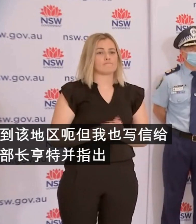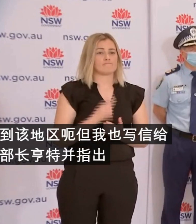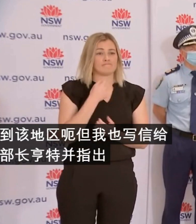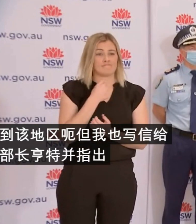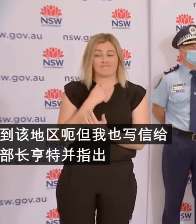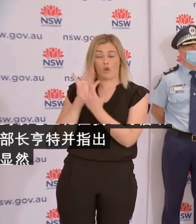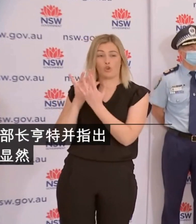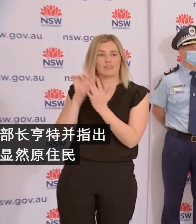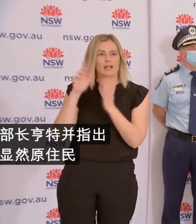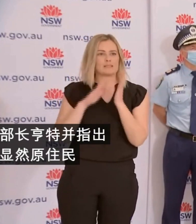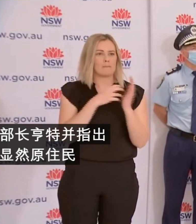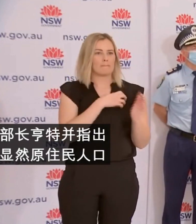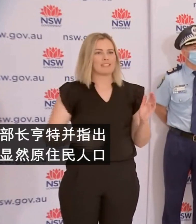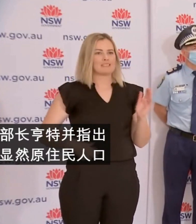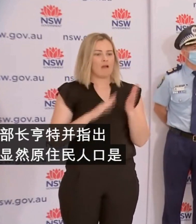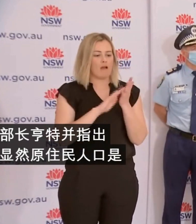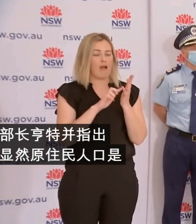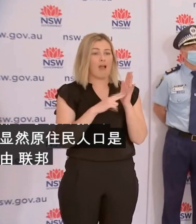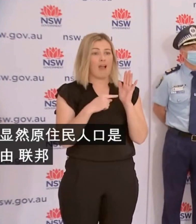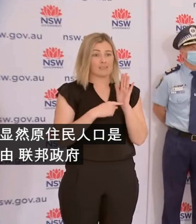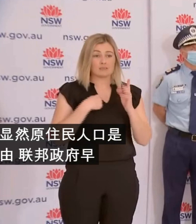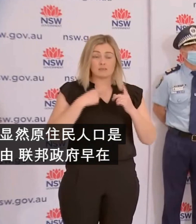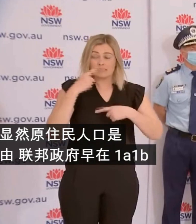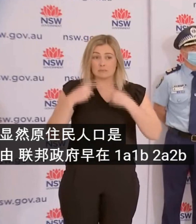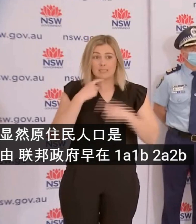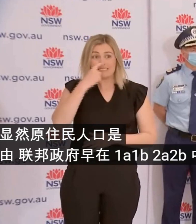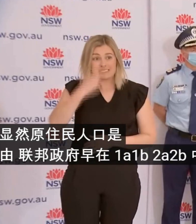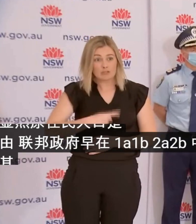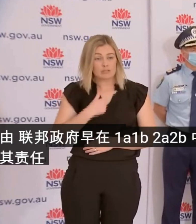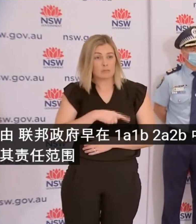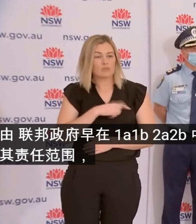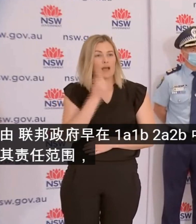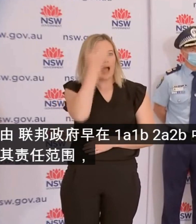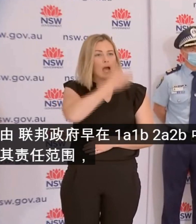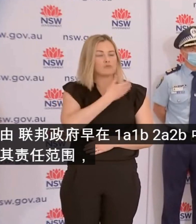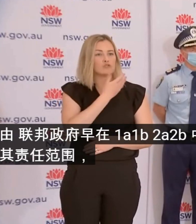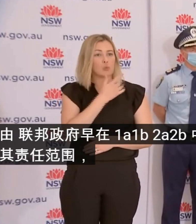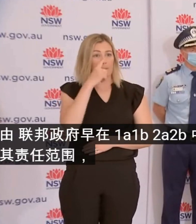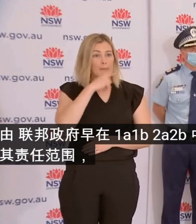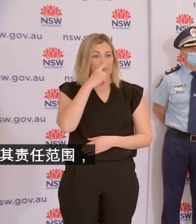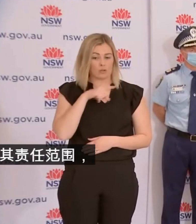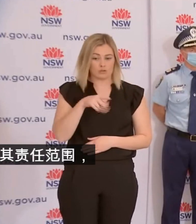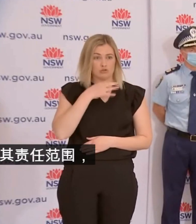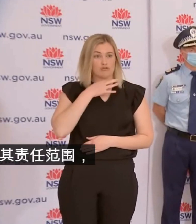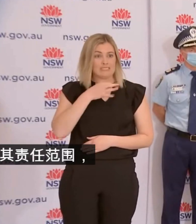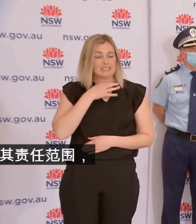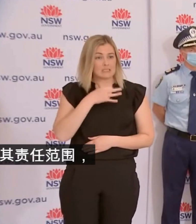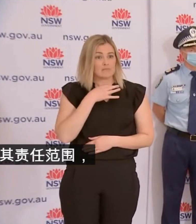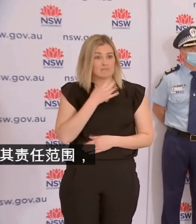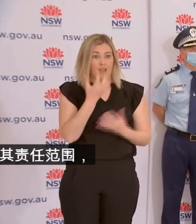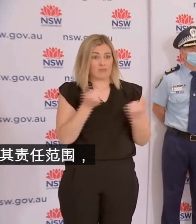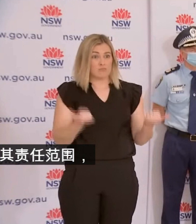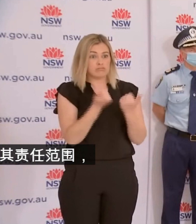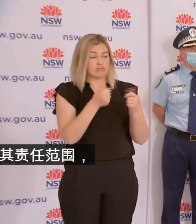out that obviously the Aboriginal population was identified by the federal government as its area of responsibility earlier on in the